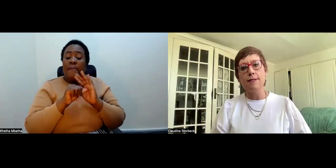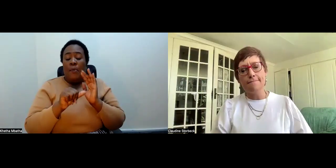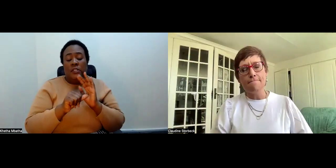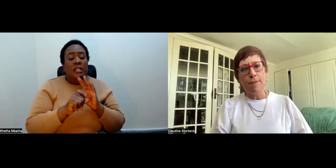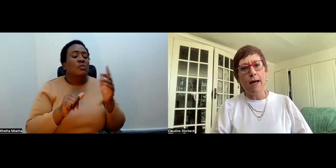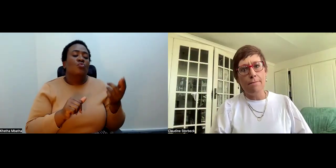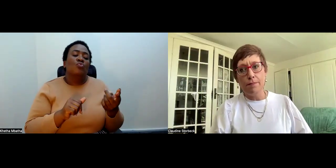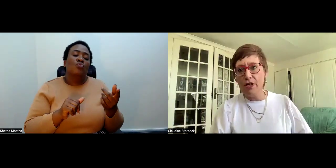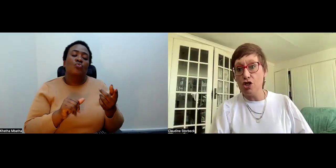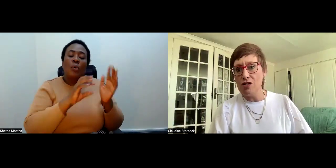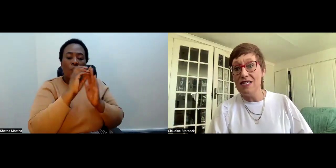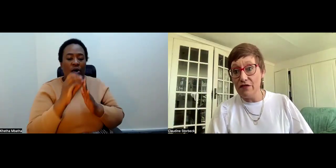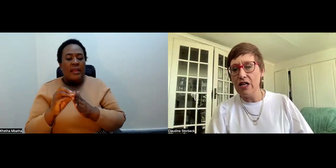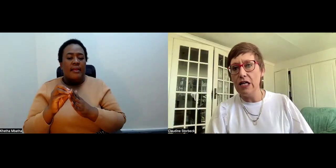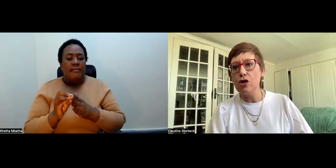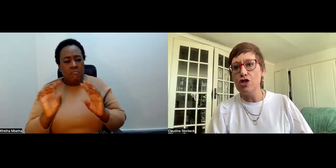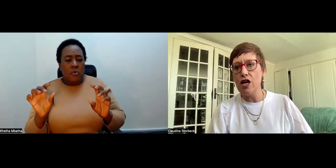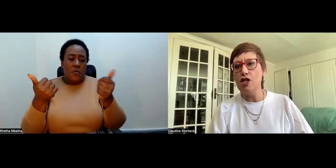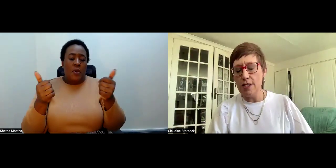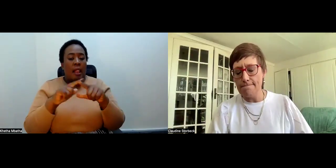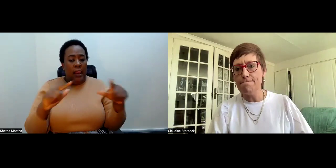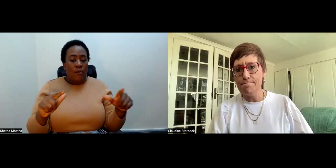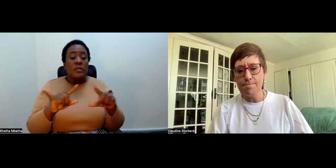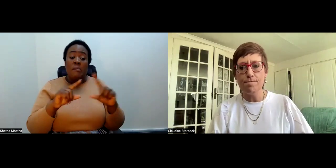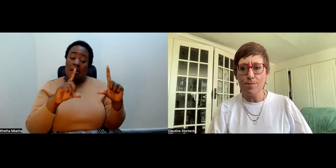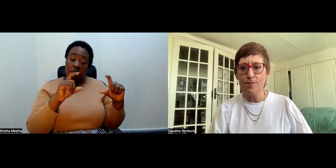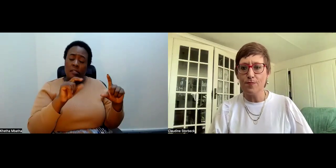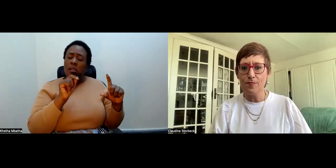about it. But pictures are definitely a good strategy.